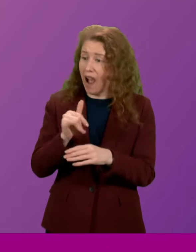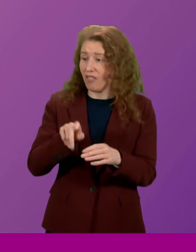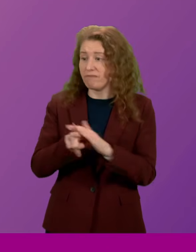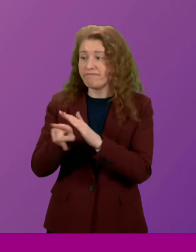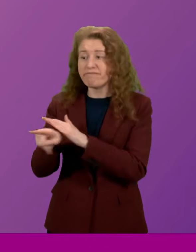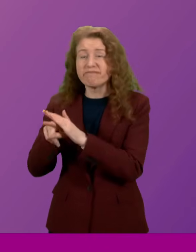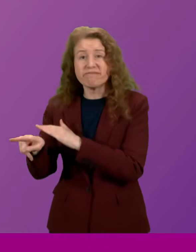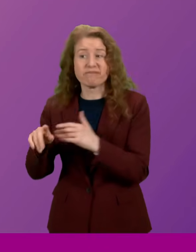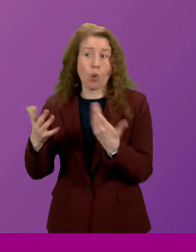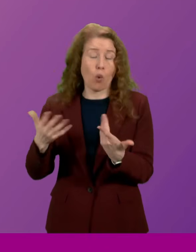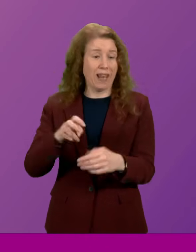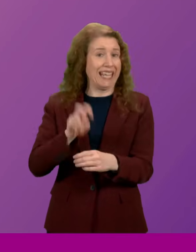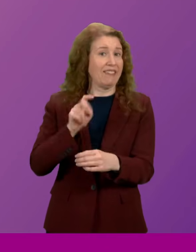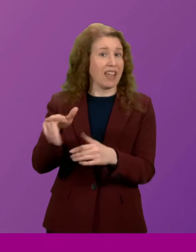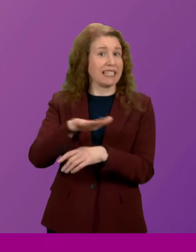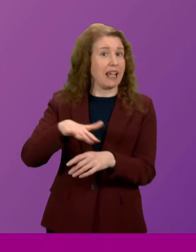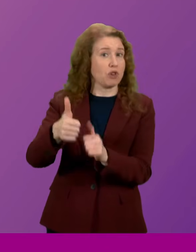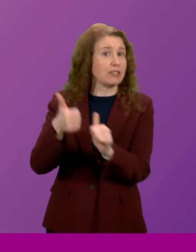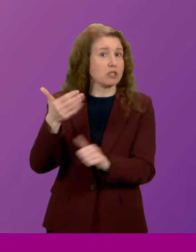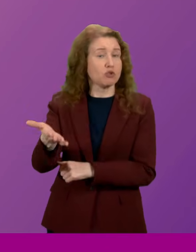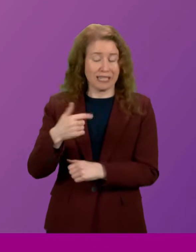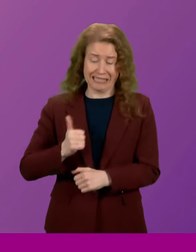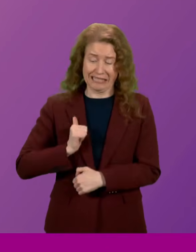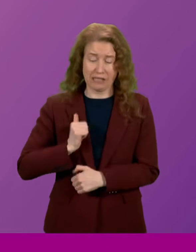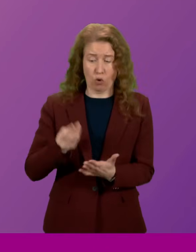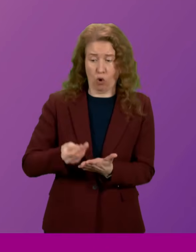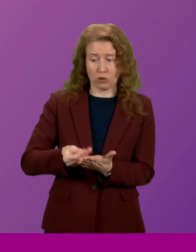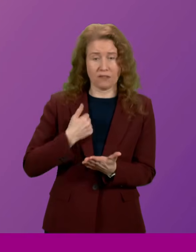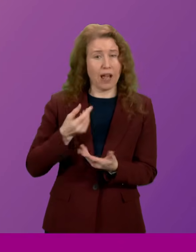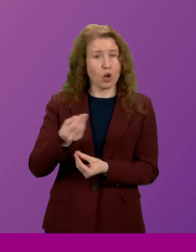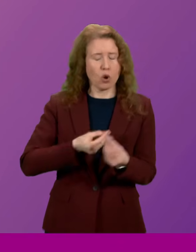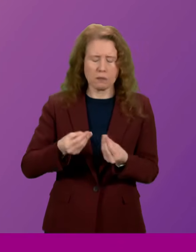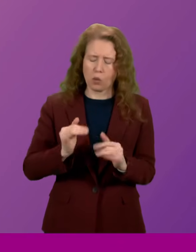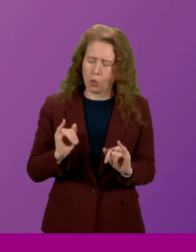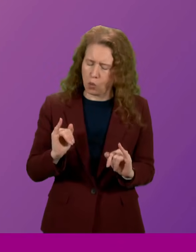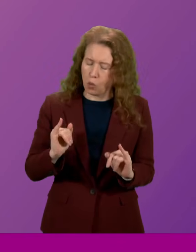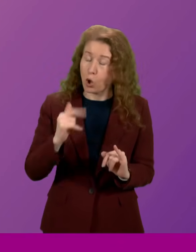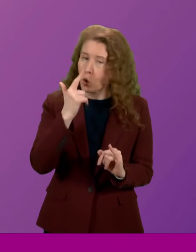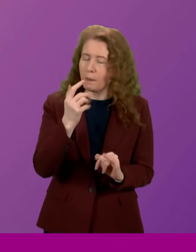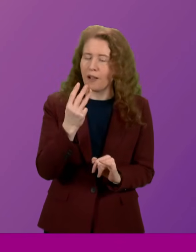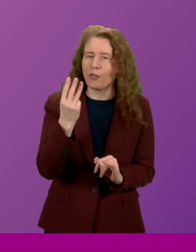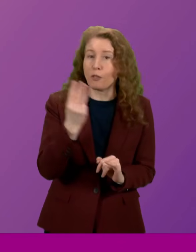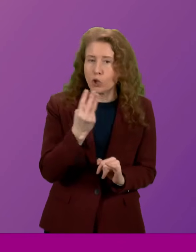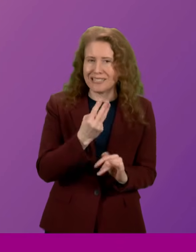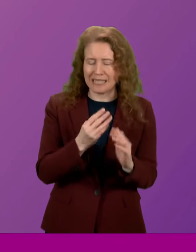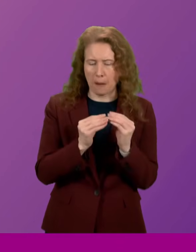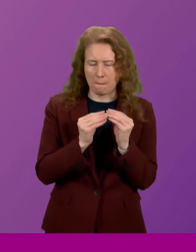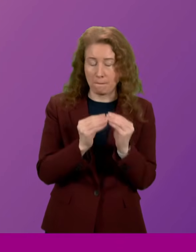country or the industry altogether, and it estimates the cost to our economy could reach £13